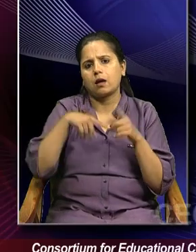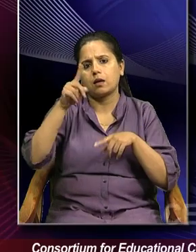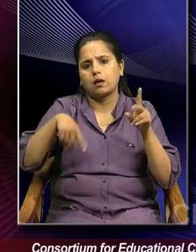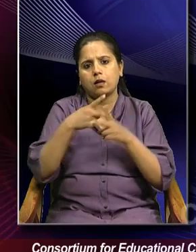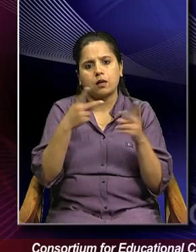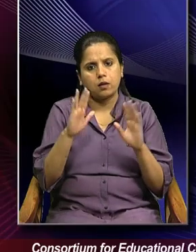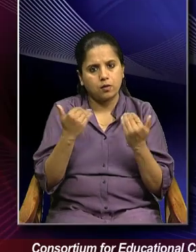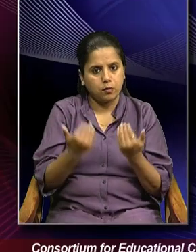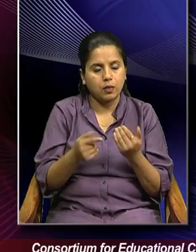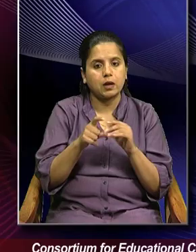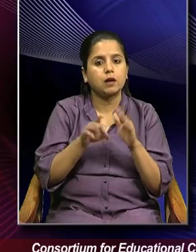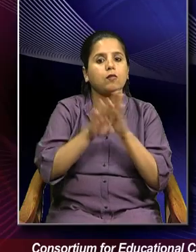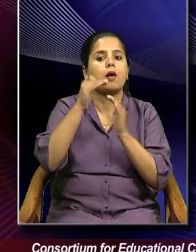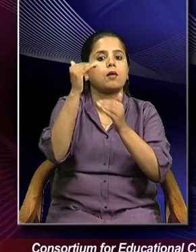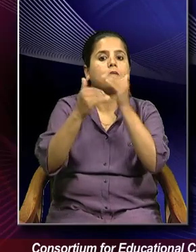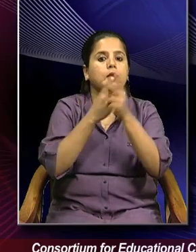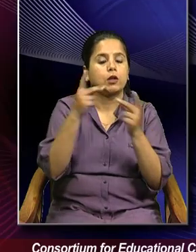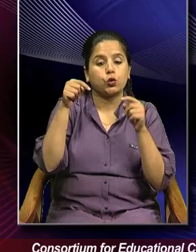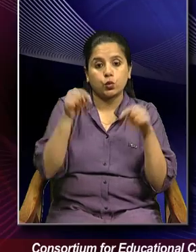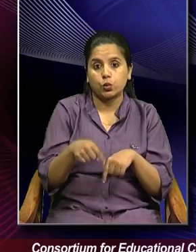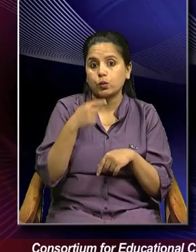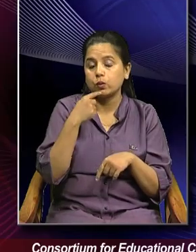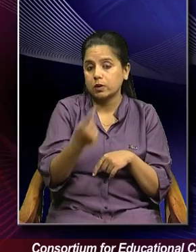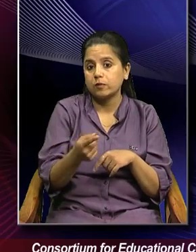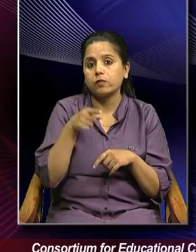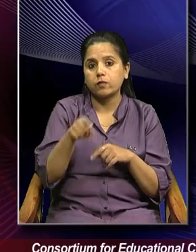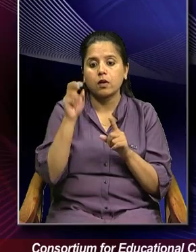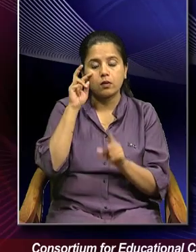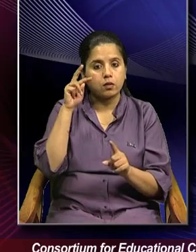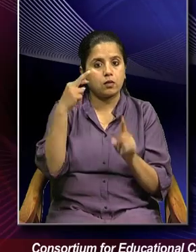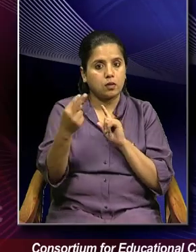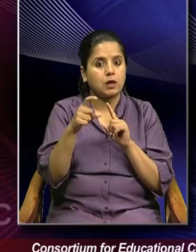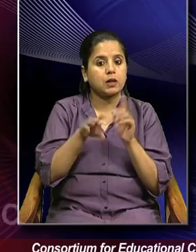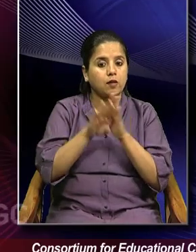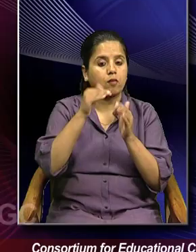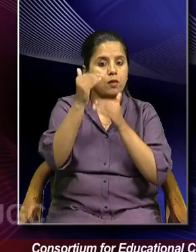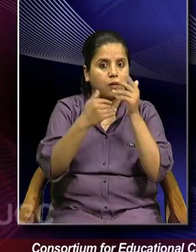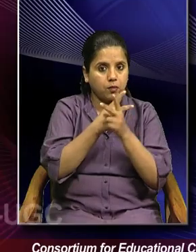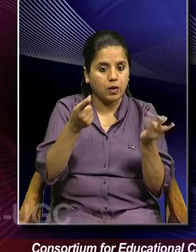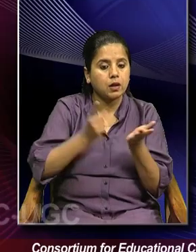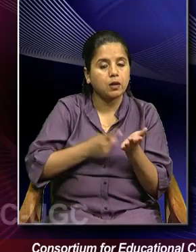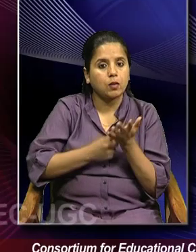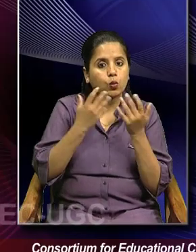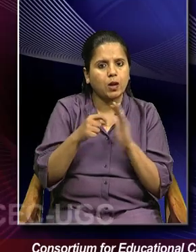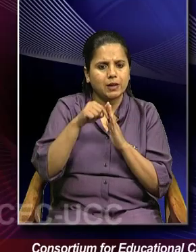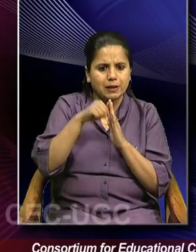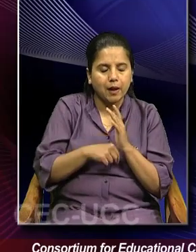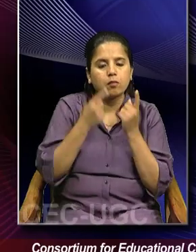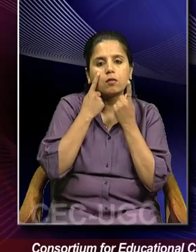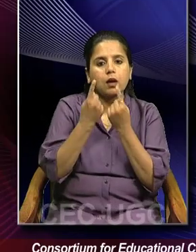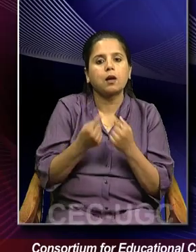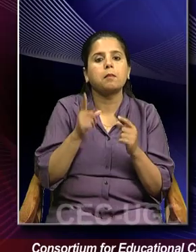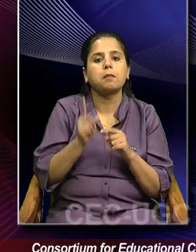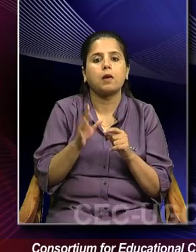that impact development, because today the perspectives on development demand a deeper analysis.